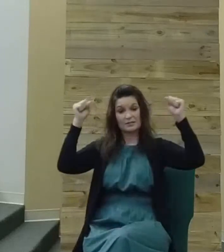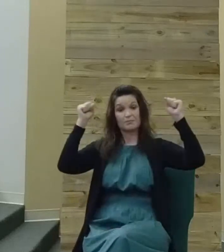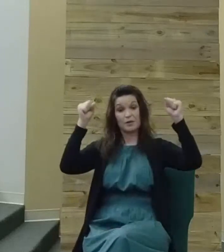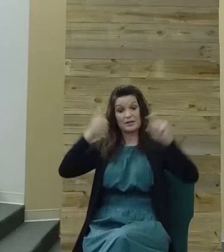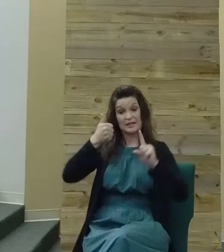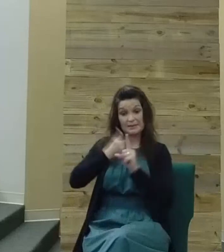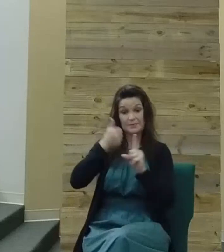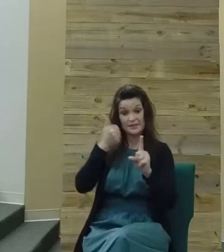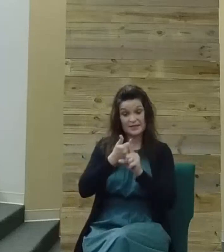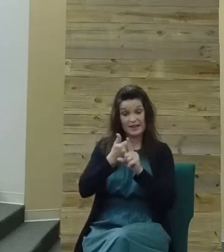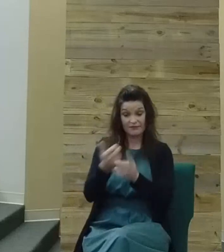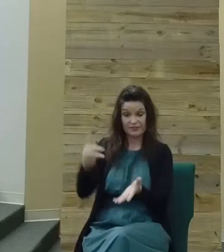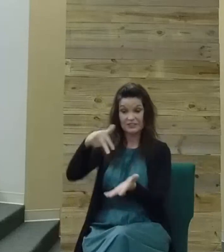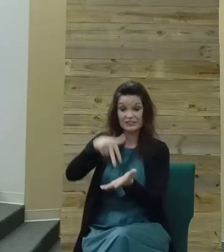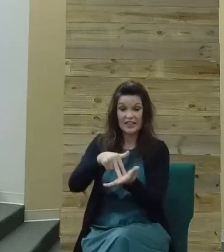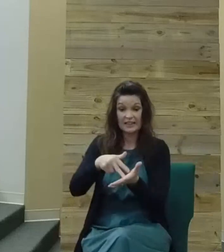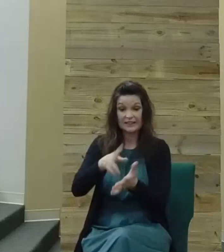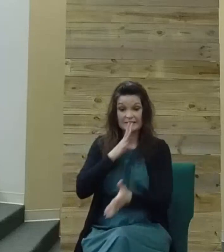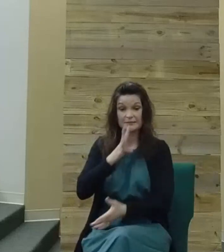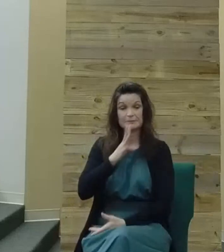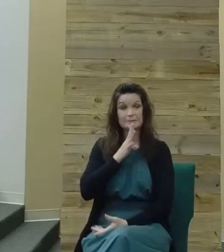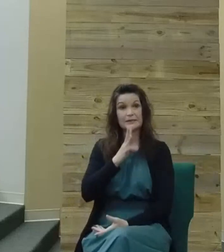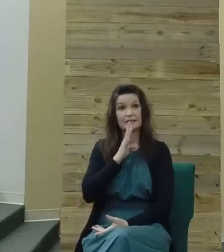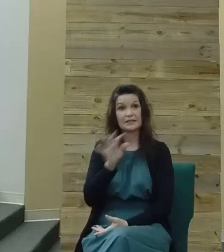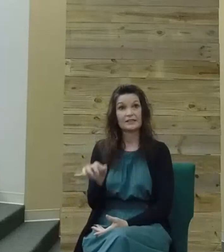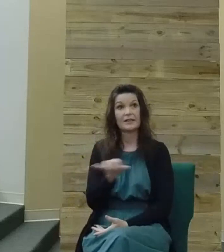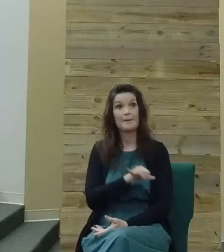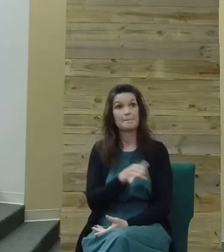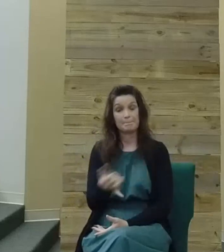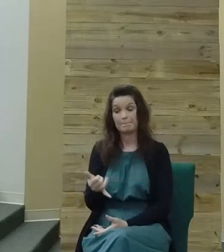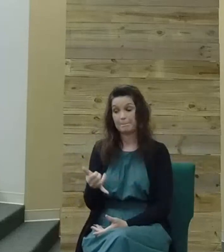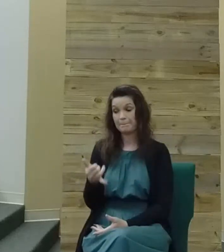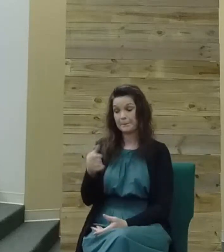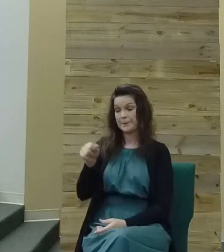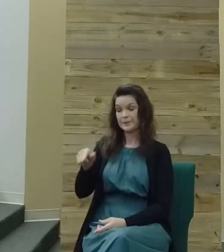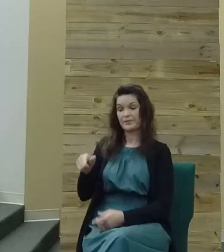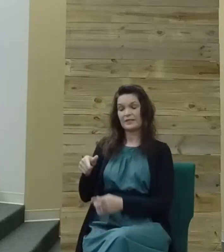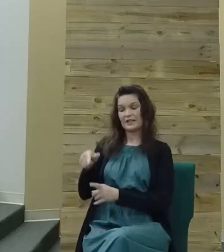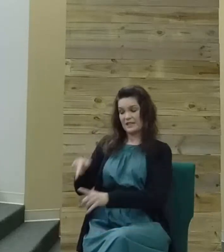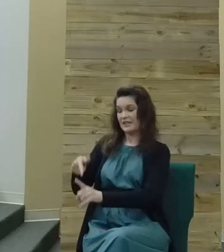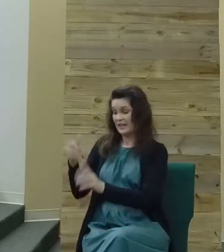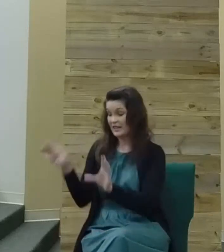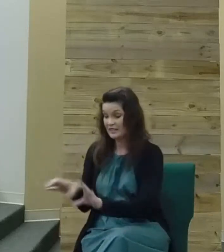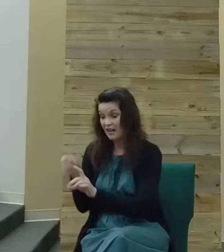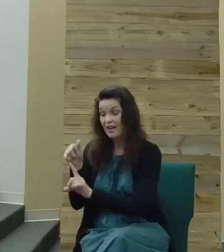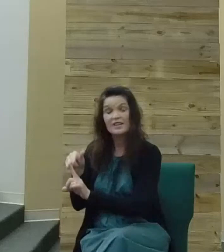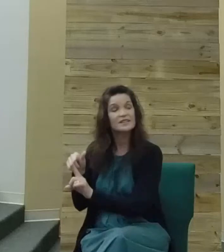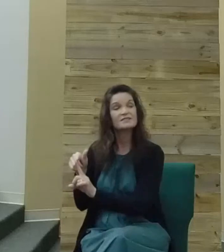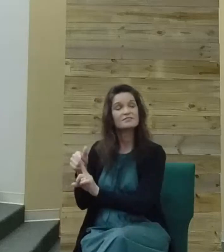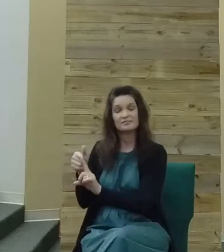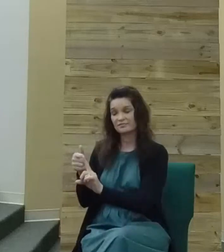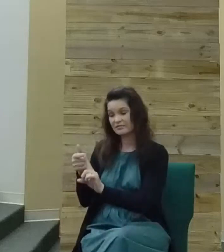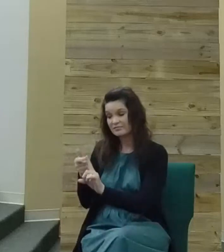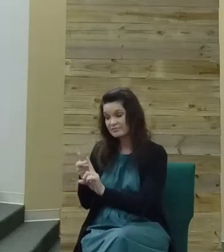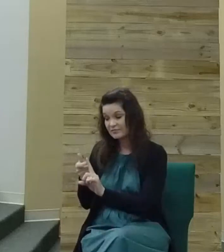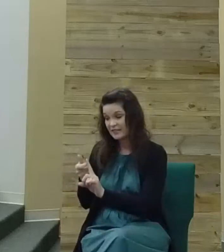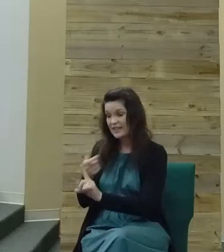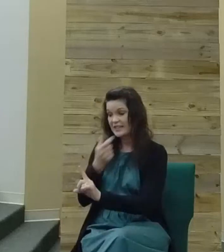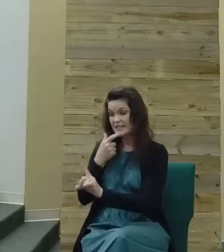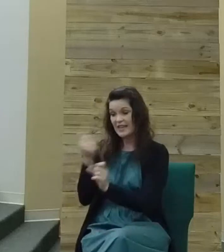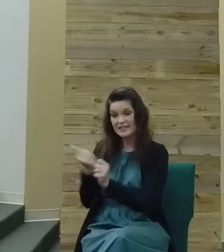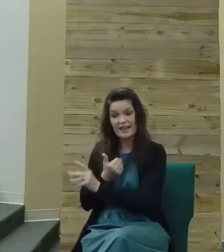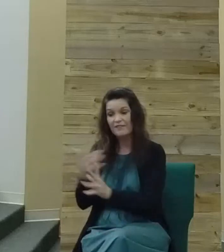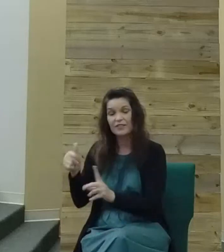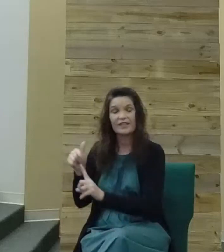the United States is standing in that room speaking. The ambassador, everything the ambassador does and everything the